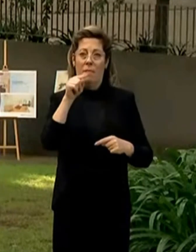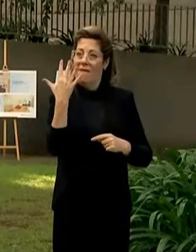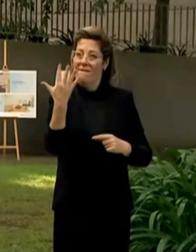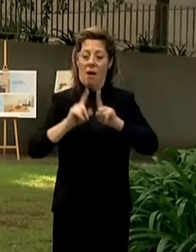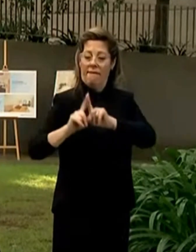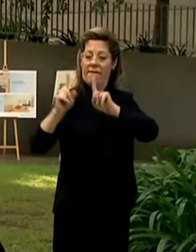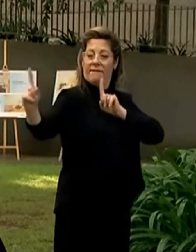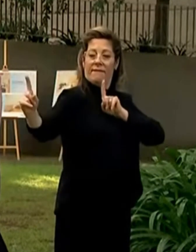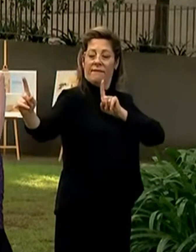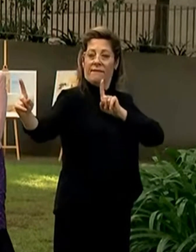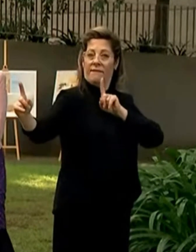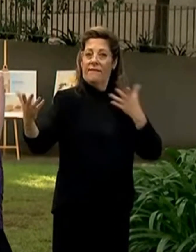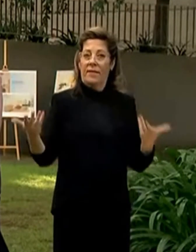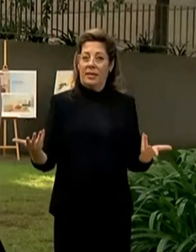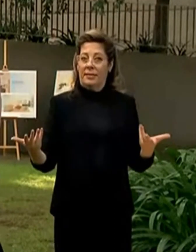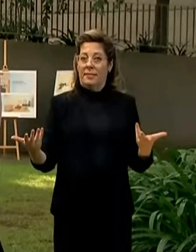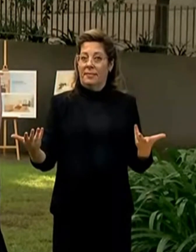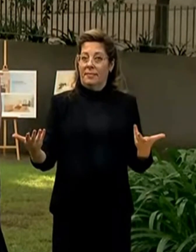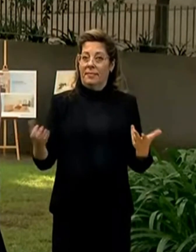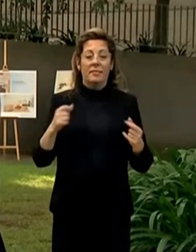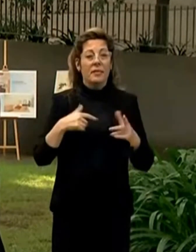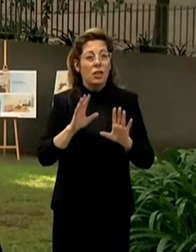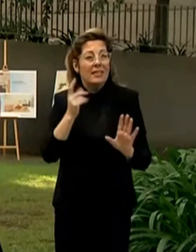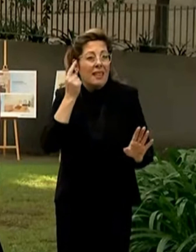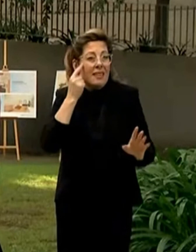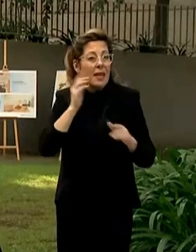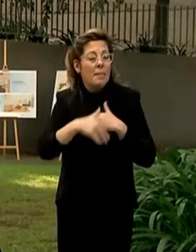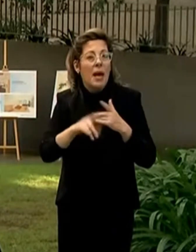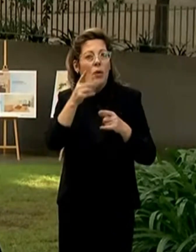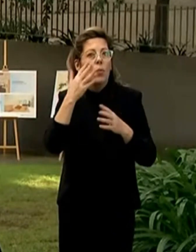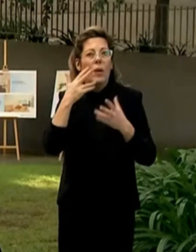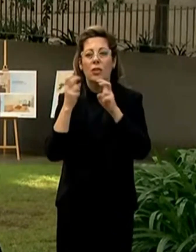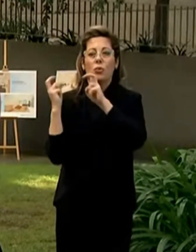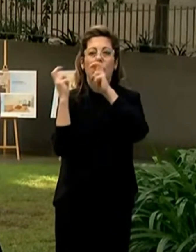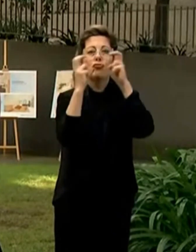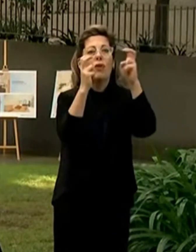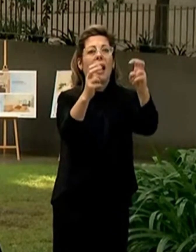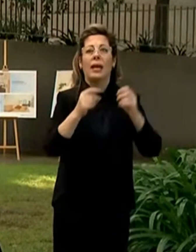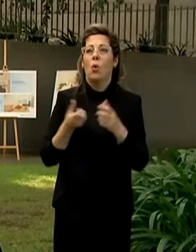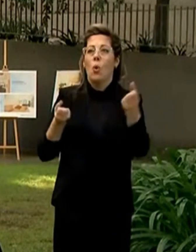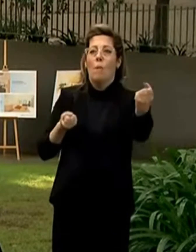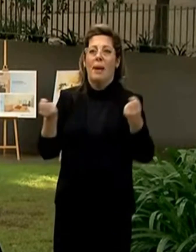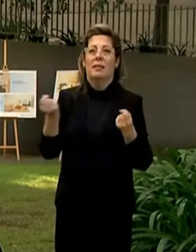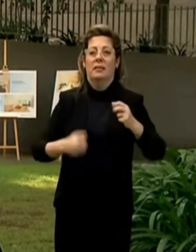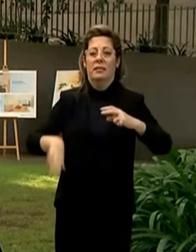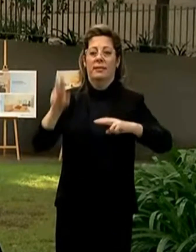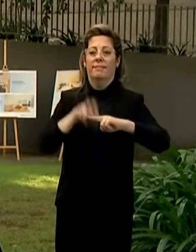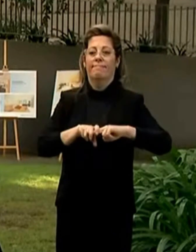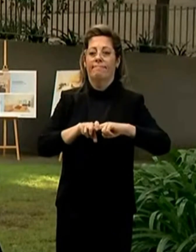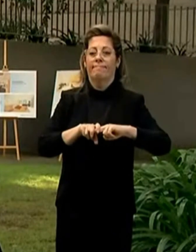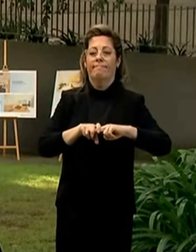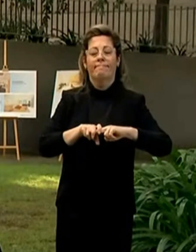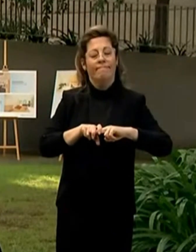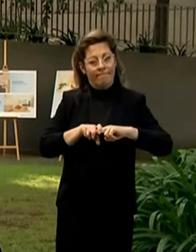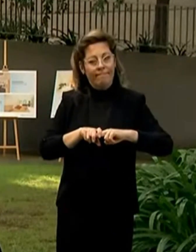However, we're also saying, think about when you travel on public transport. Think about how you're getting to your destination. If you know that